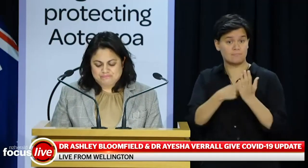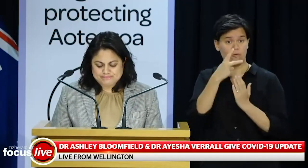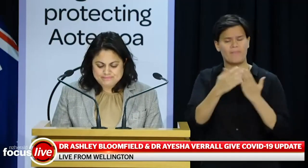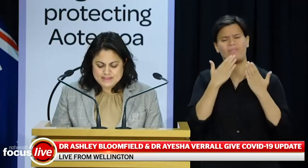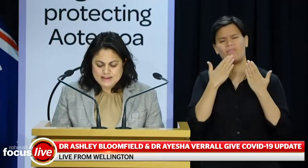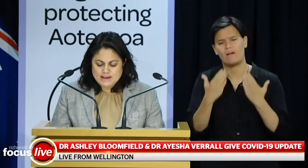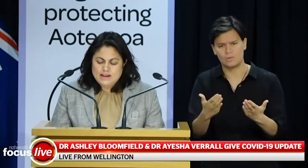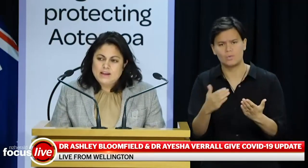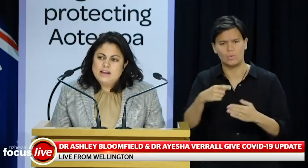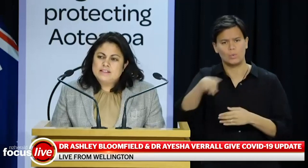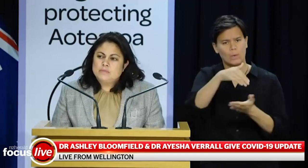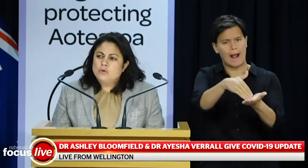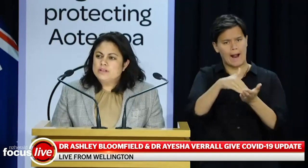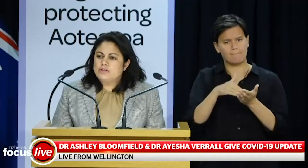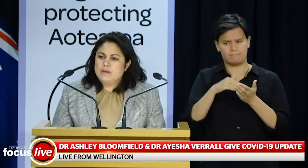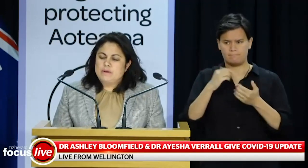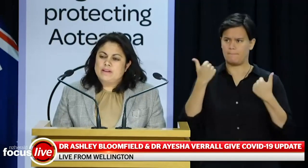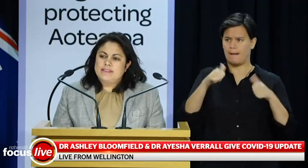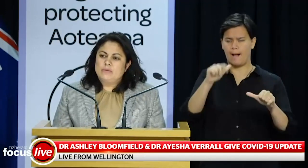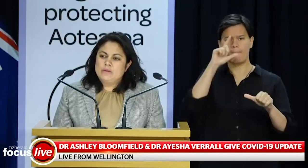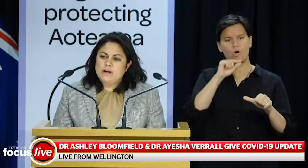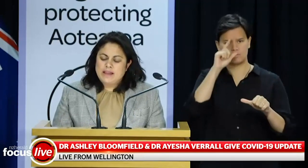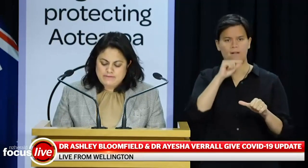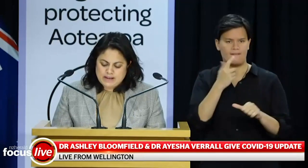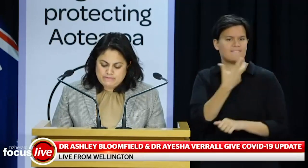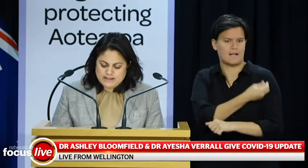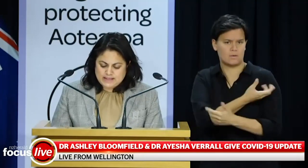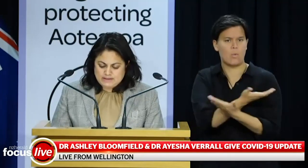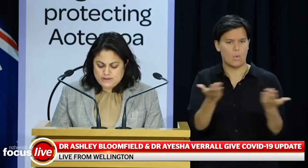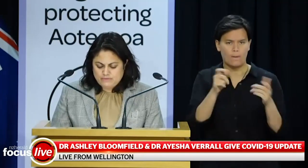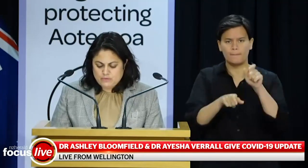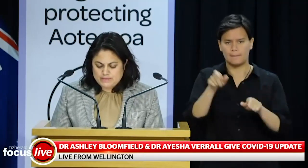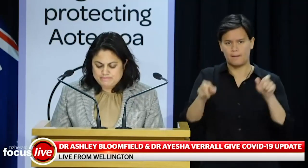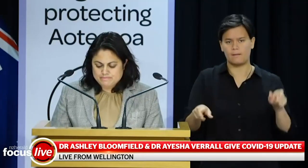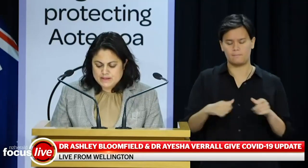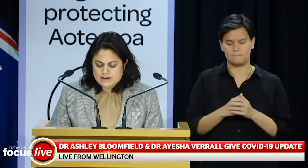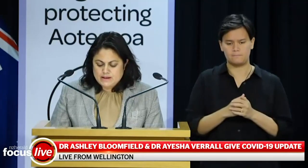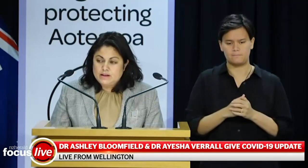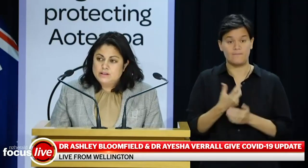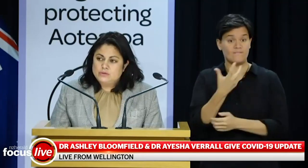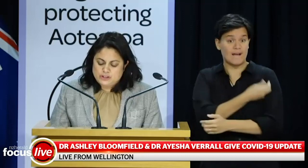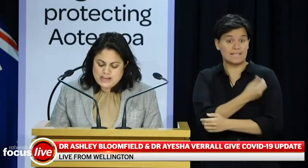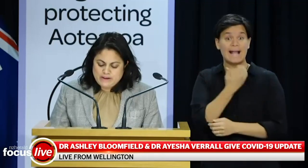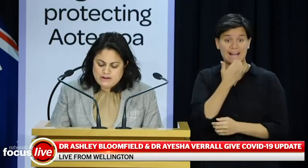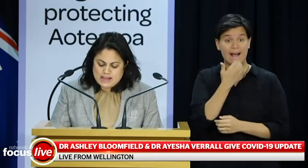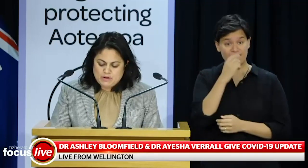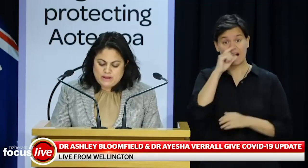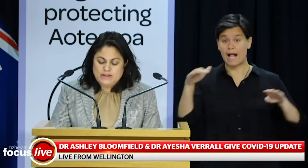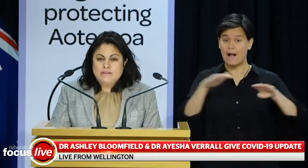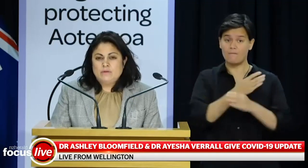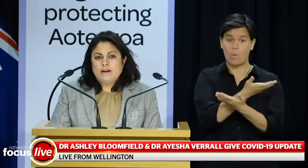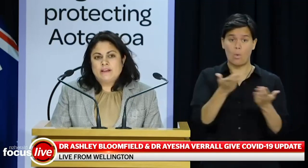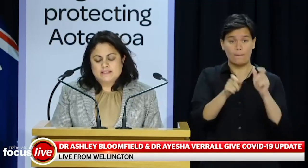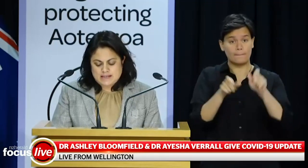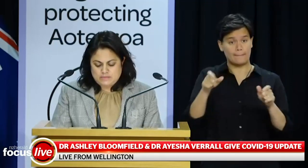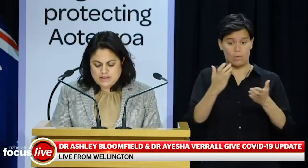you. It's important to remember that we will have enough vaccine for everyone. To achieve our aim of